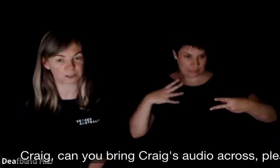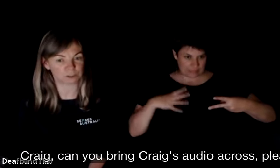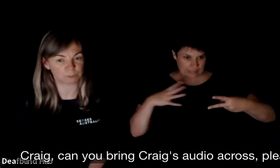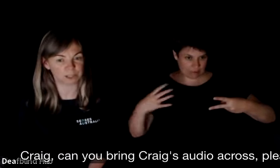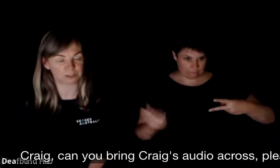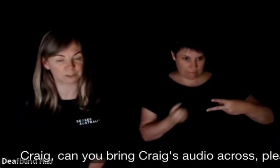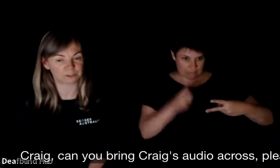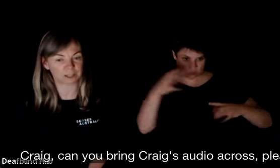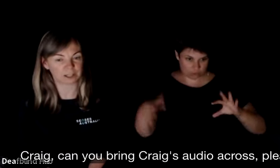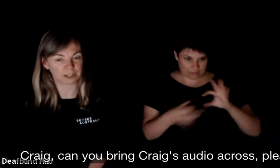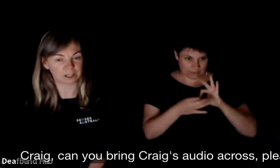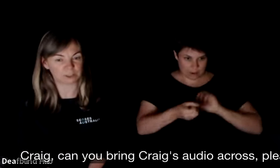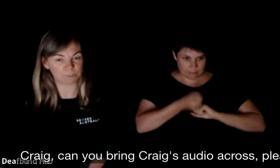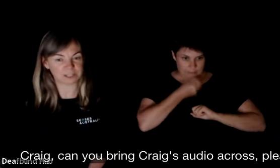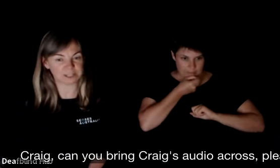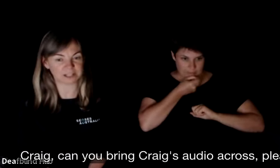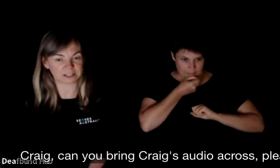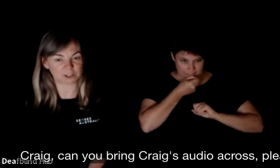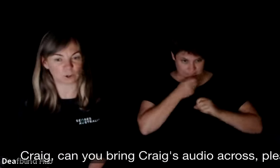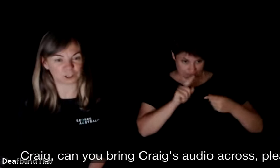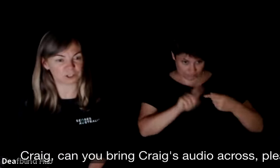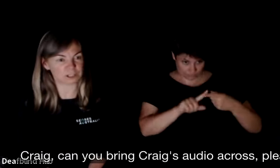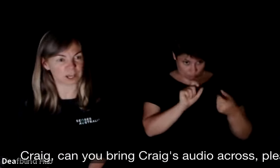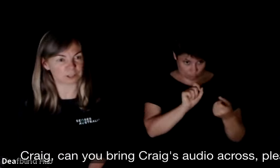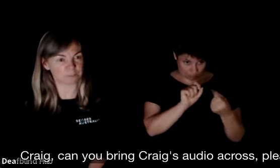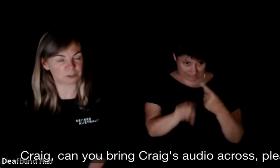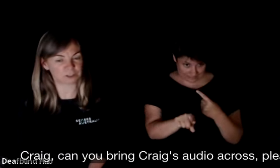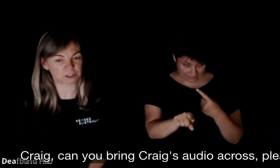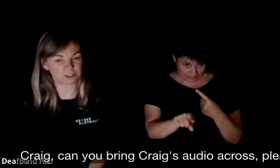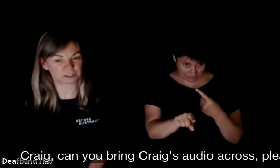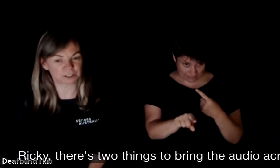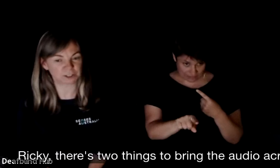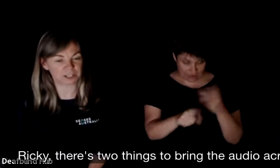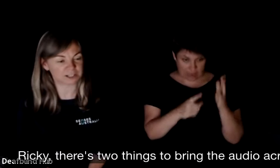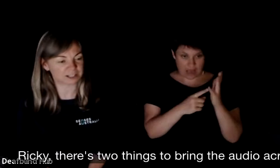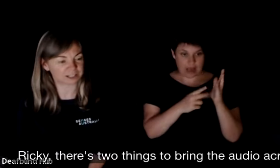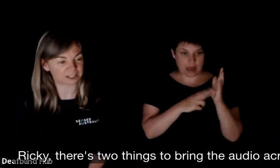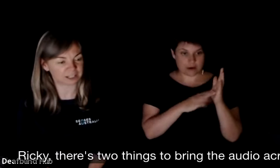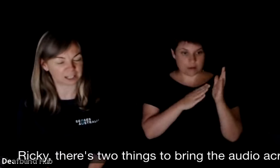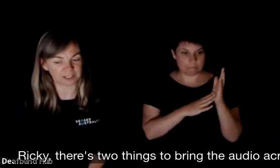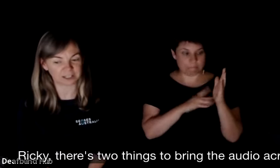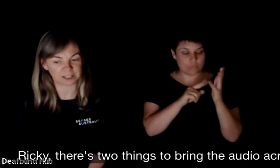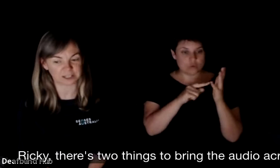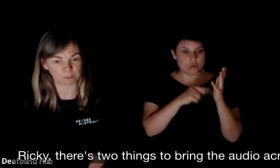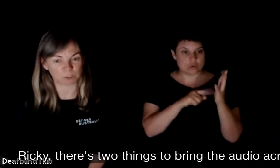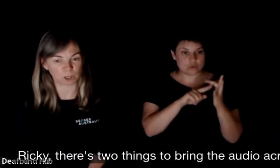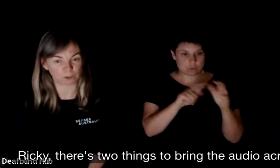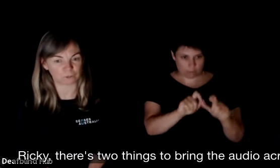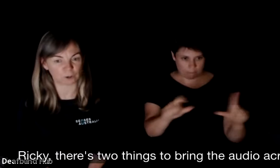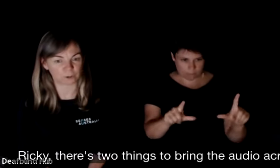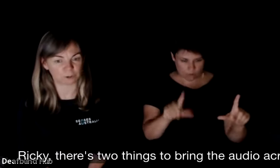across. There should be you'll be sent an option to unmute, that you need to click, and then there's